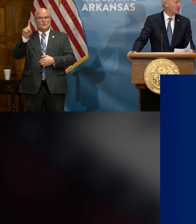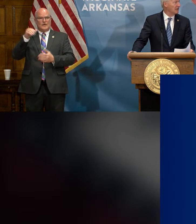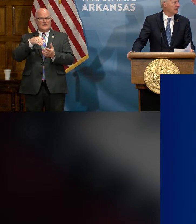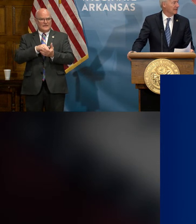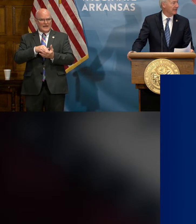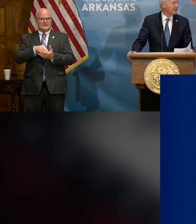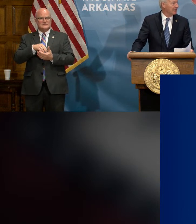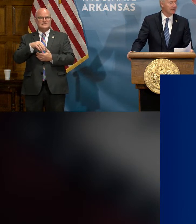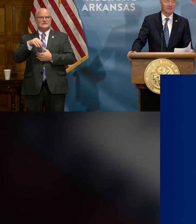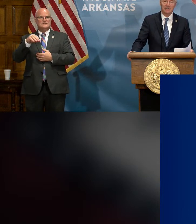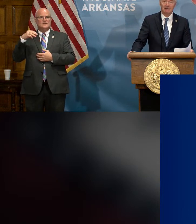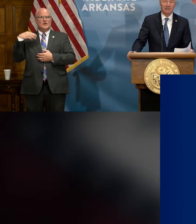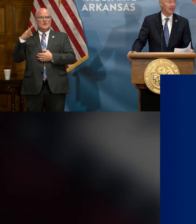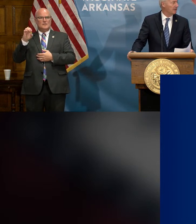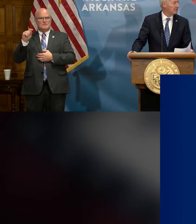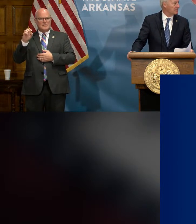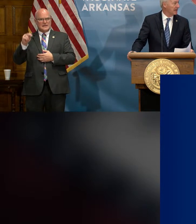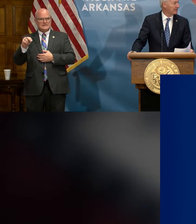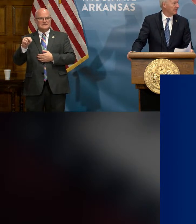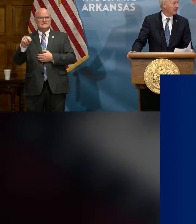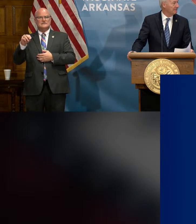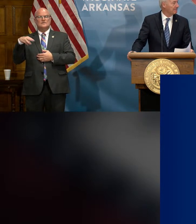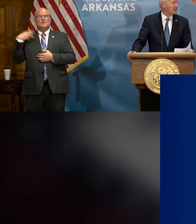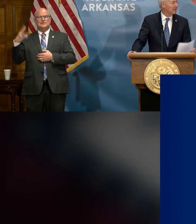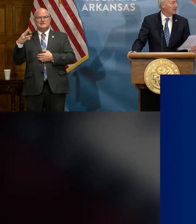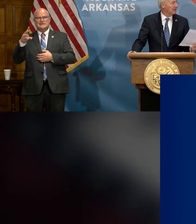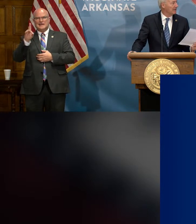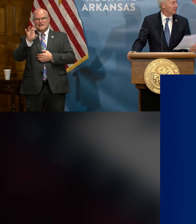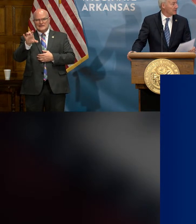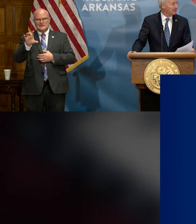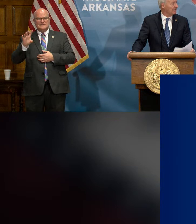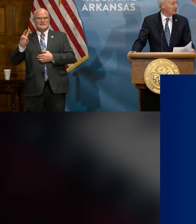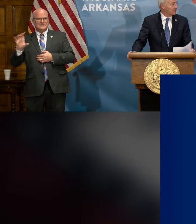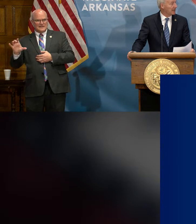Benton, Washington 800 and 700 respectively.